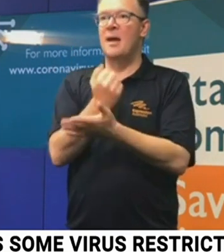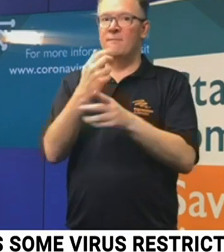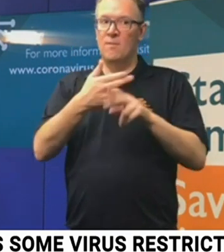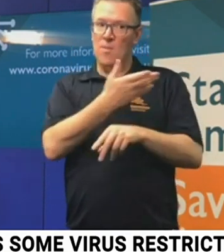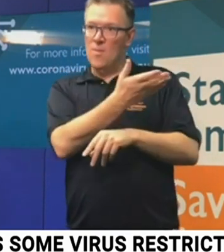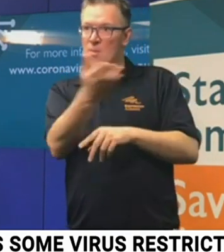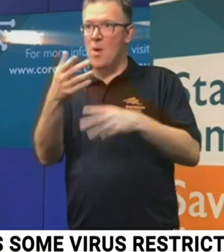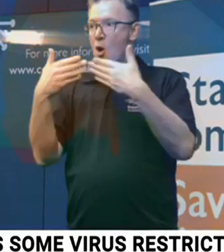with confidence. to this same resultsines So, We will To